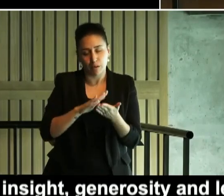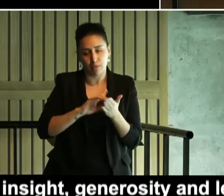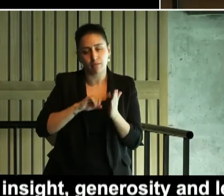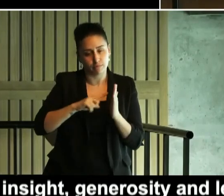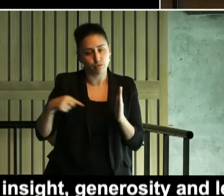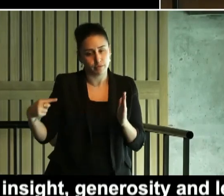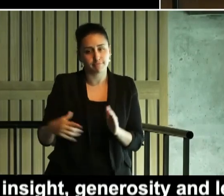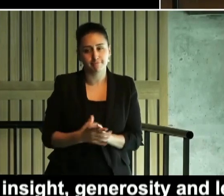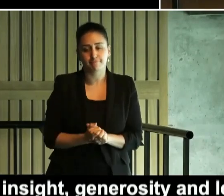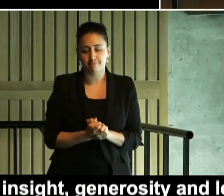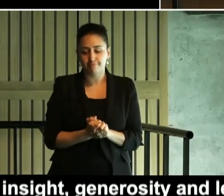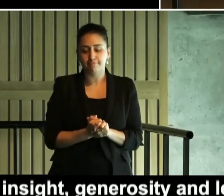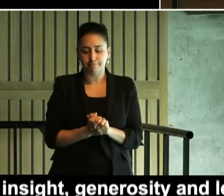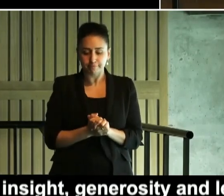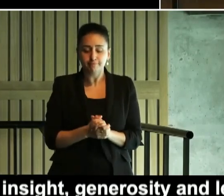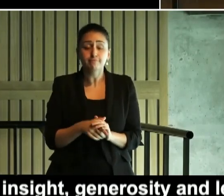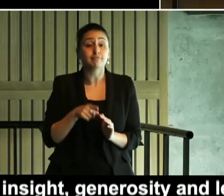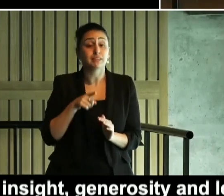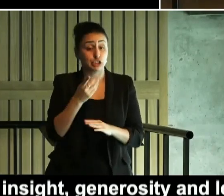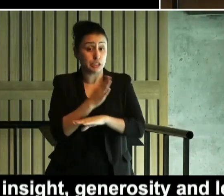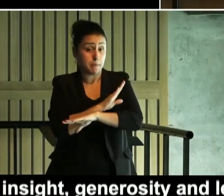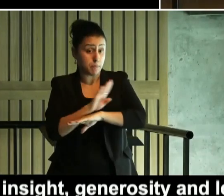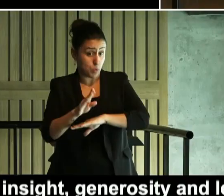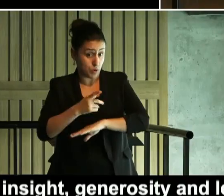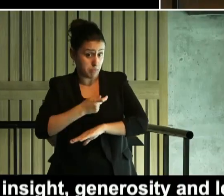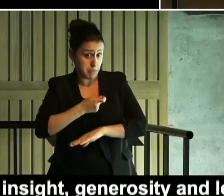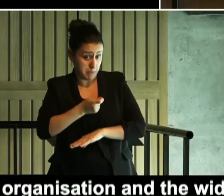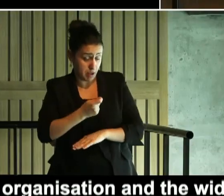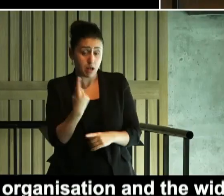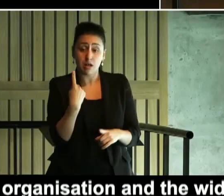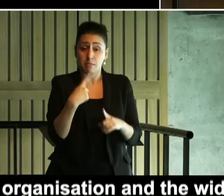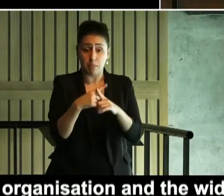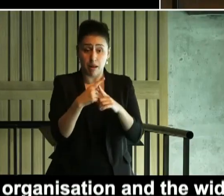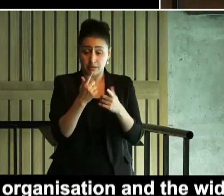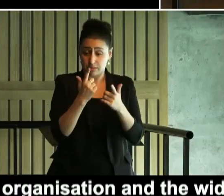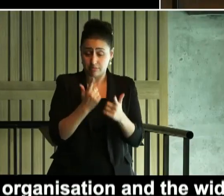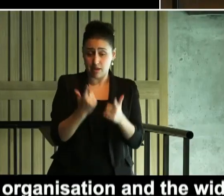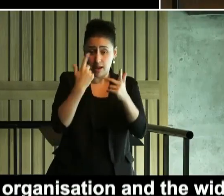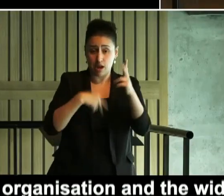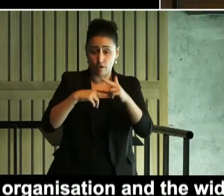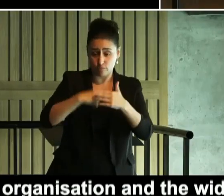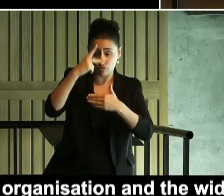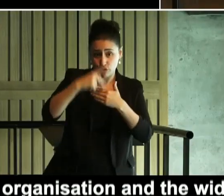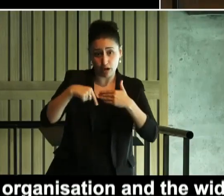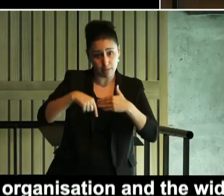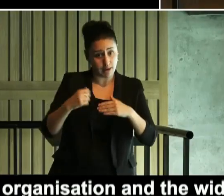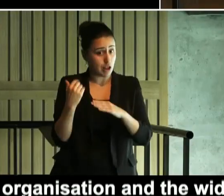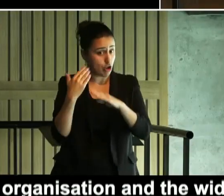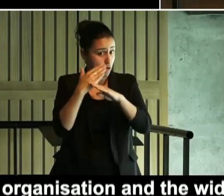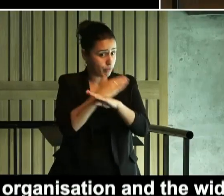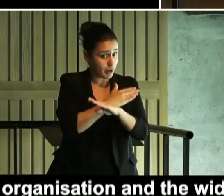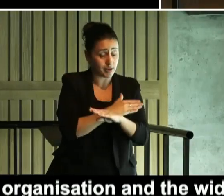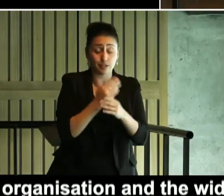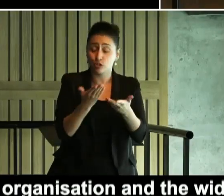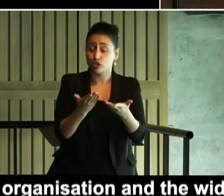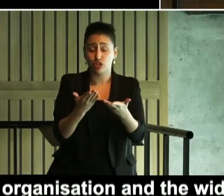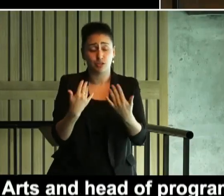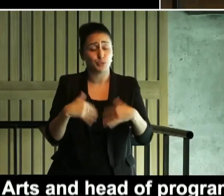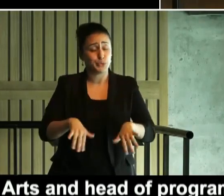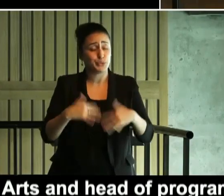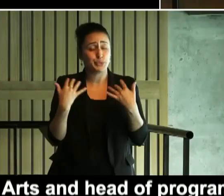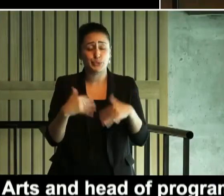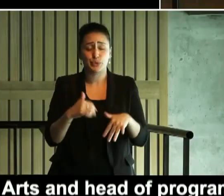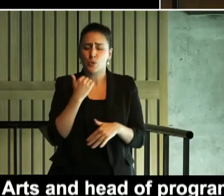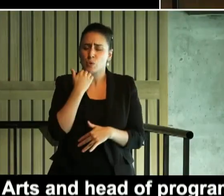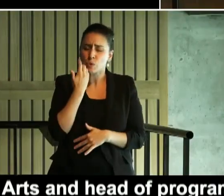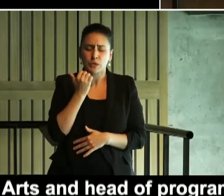a board member of Accessible Arts and head of programming here at the Sydney Opera House, she brought wisdom, warmth and